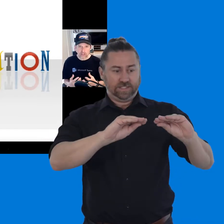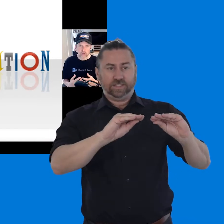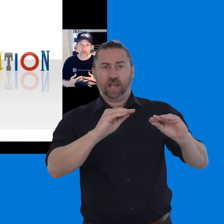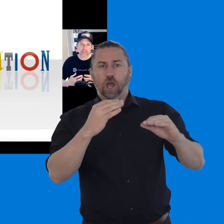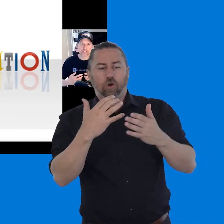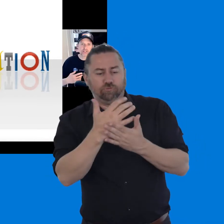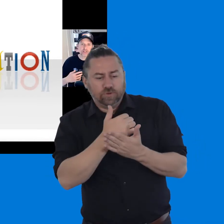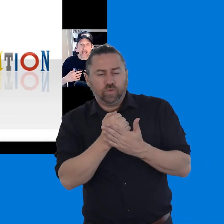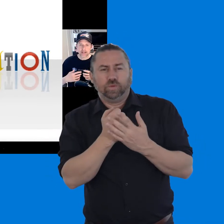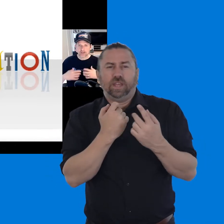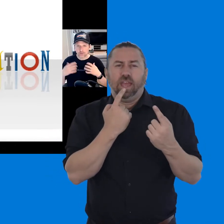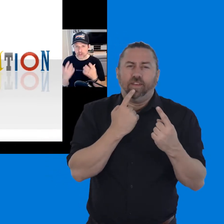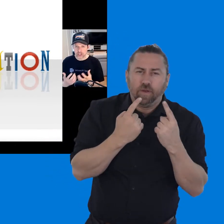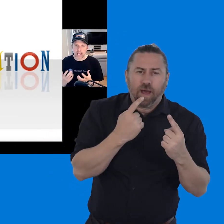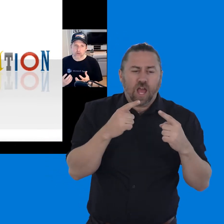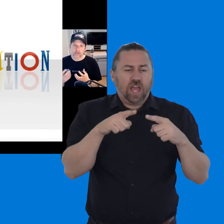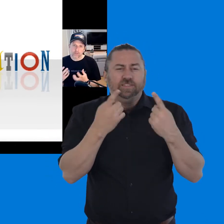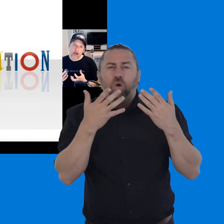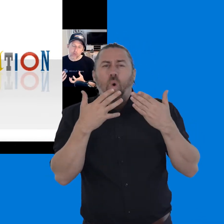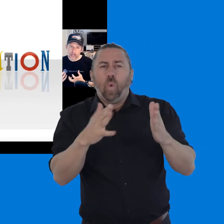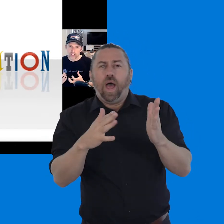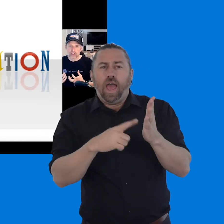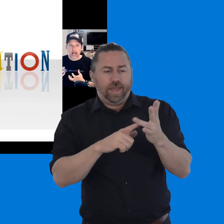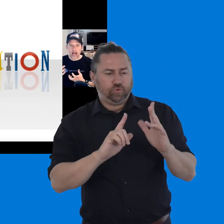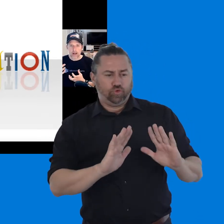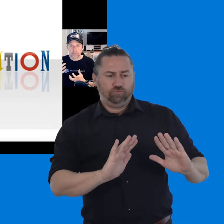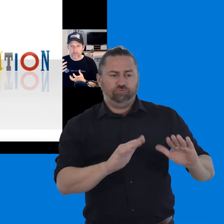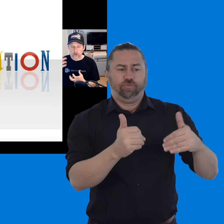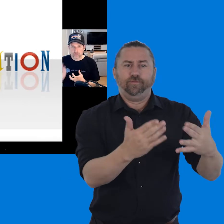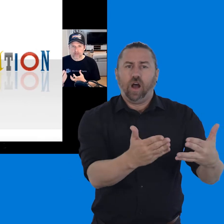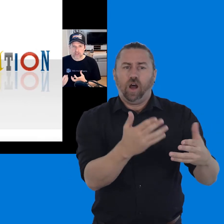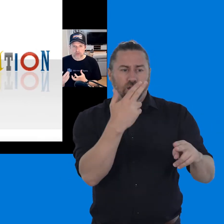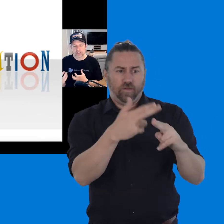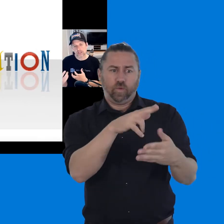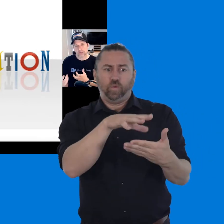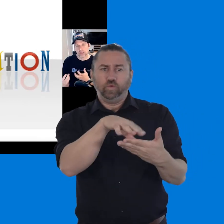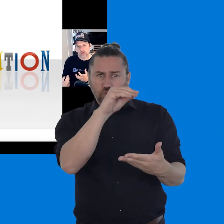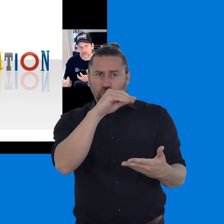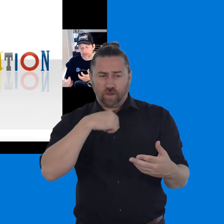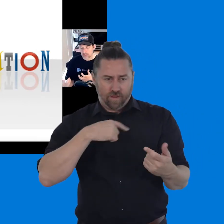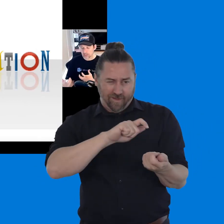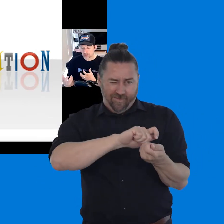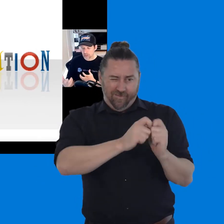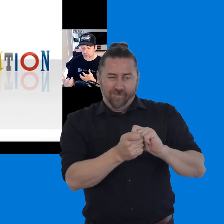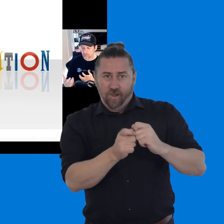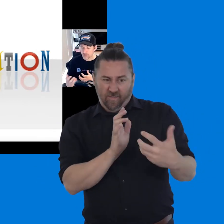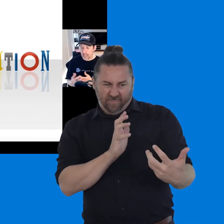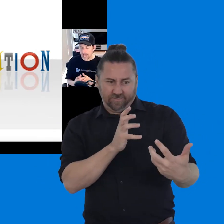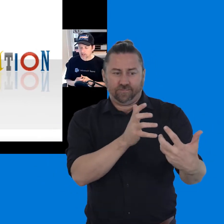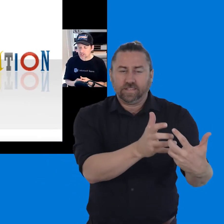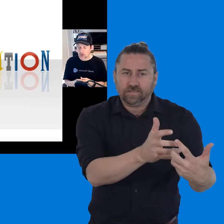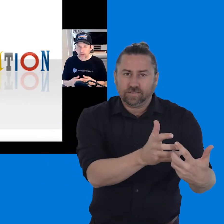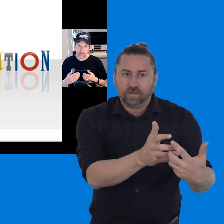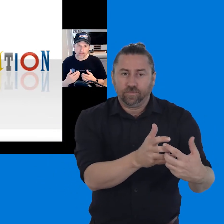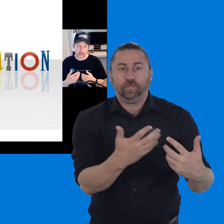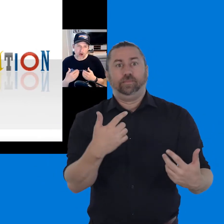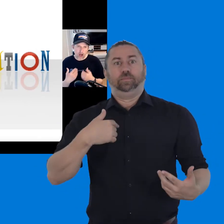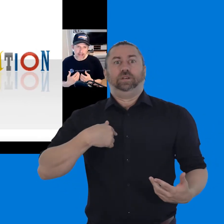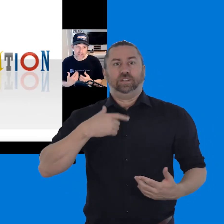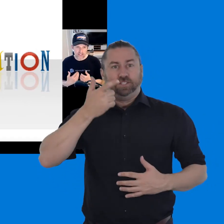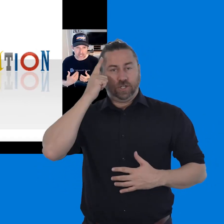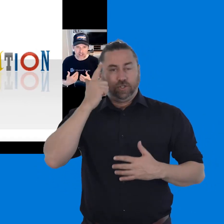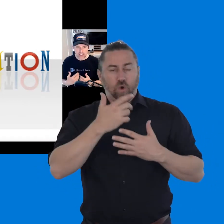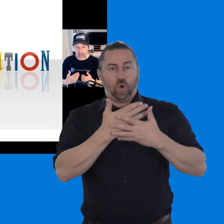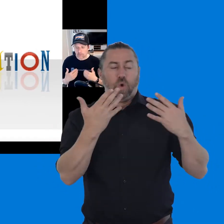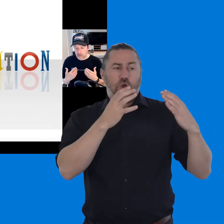different resources and different channels by which those resources can be used to reach the student. And so it meant that